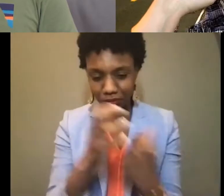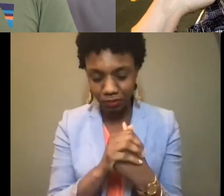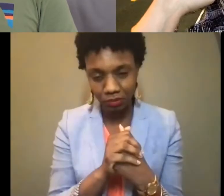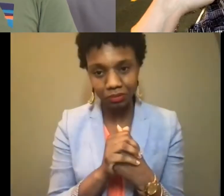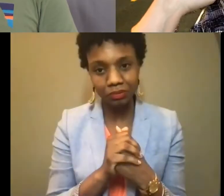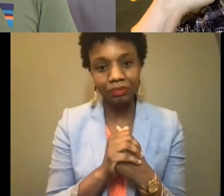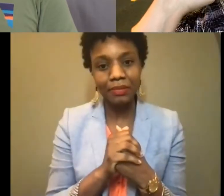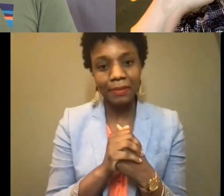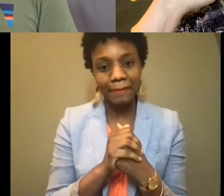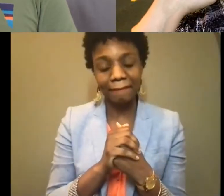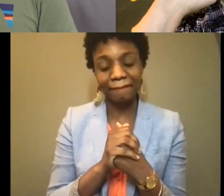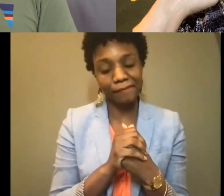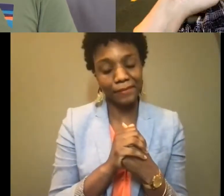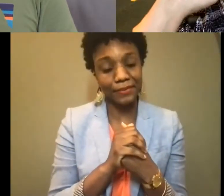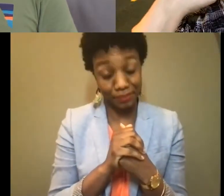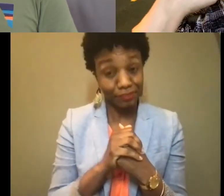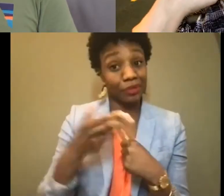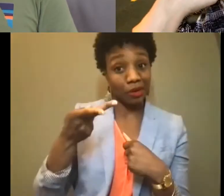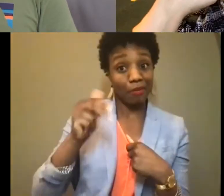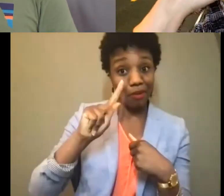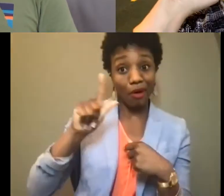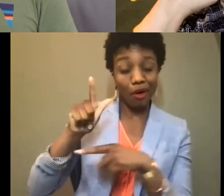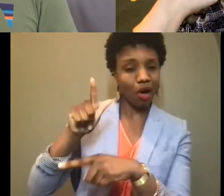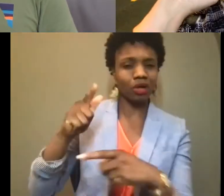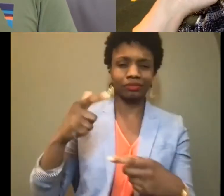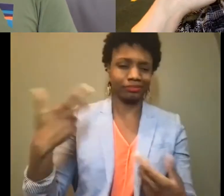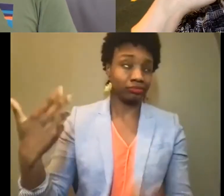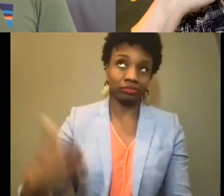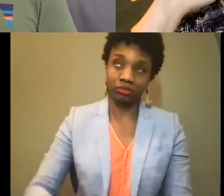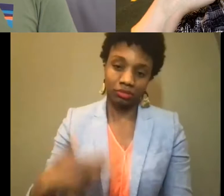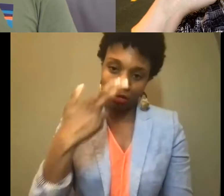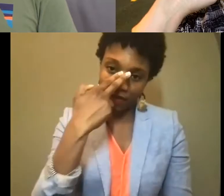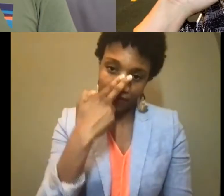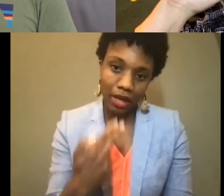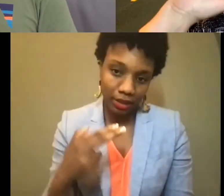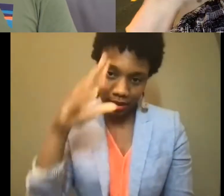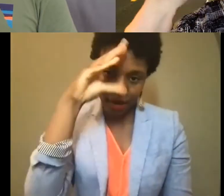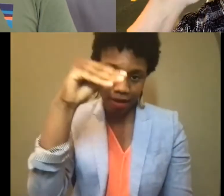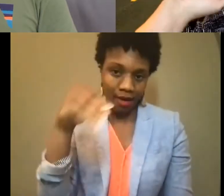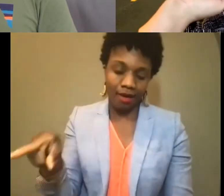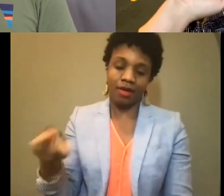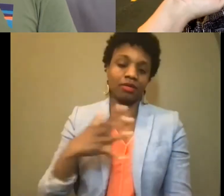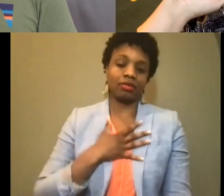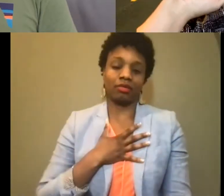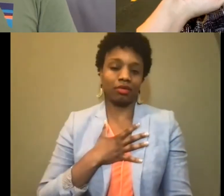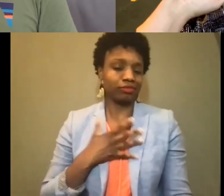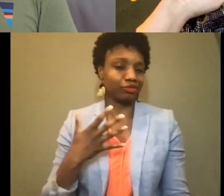And not only that, he had a great sense of humor. He was very enjoyable to be around.